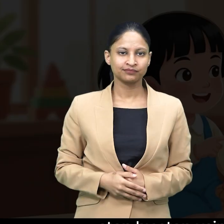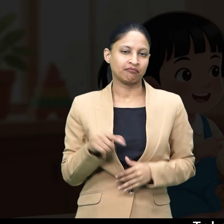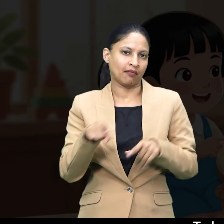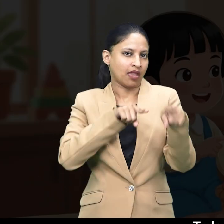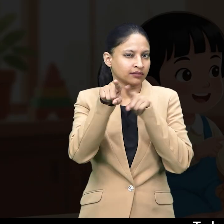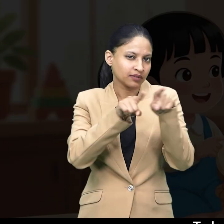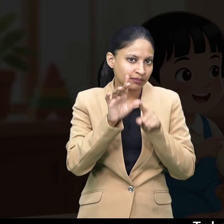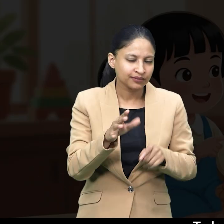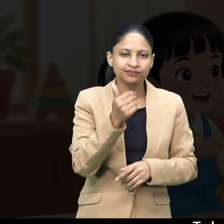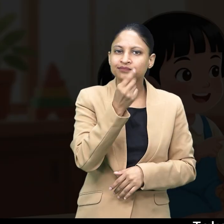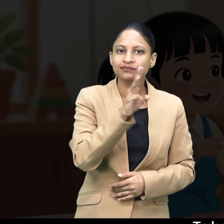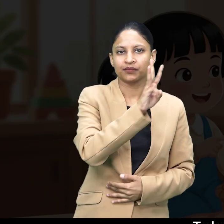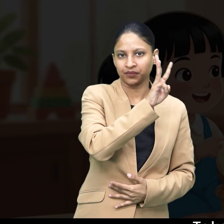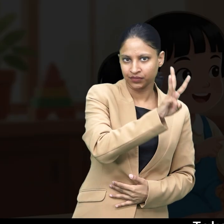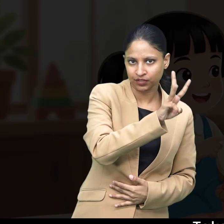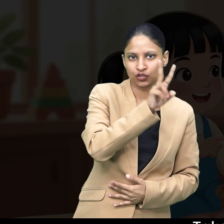Take this example.